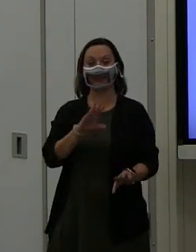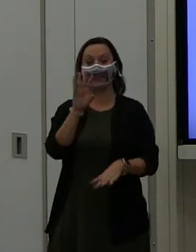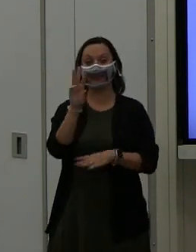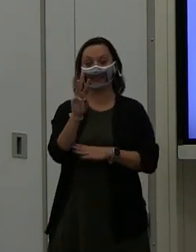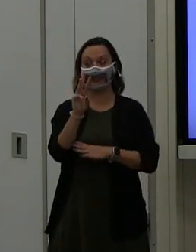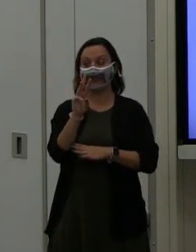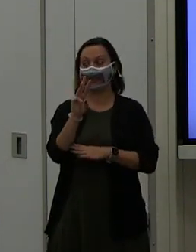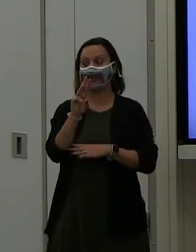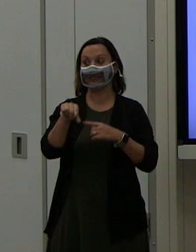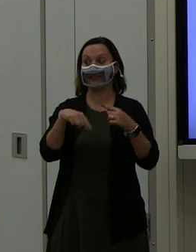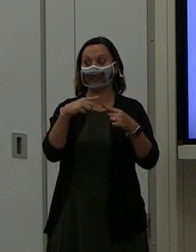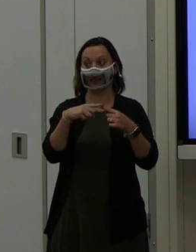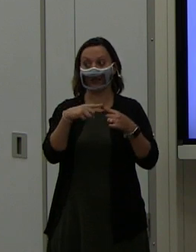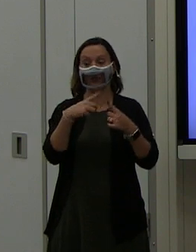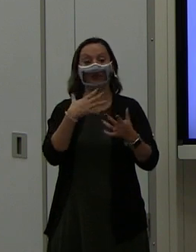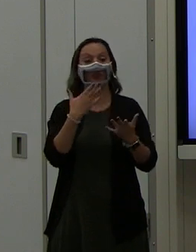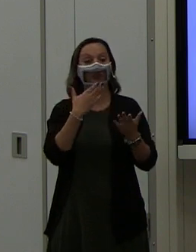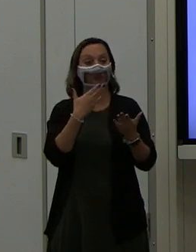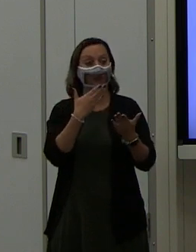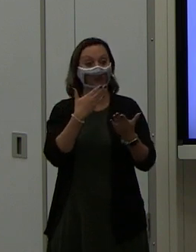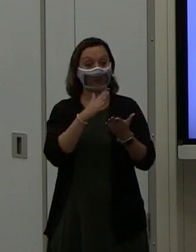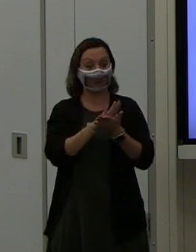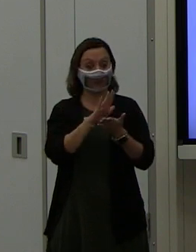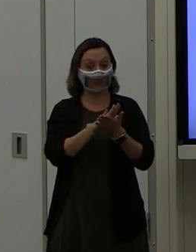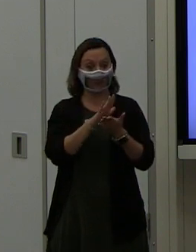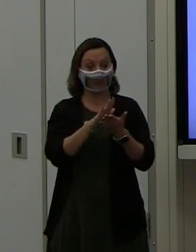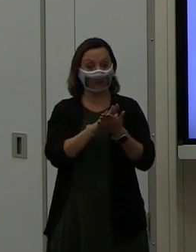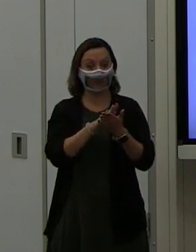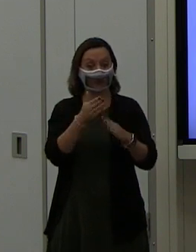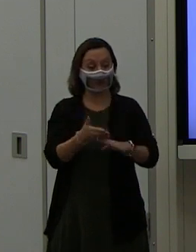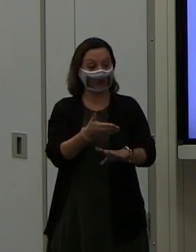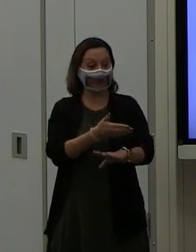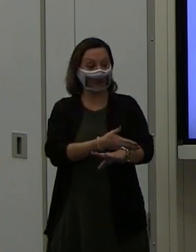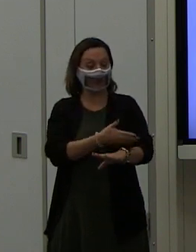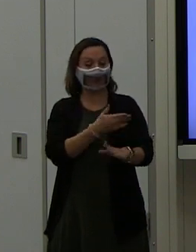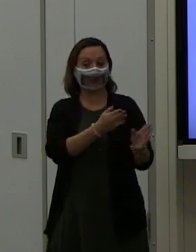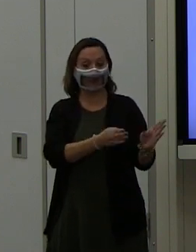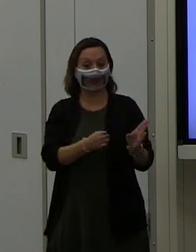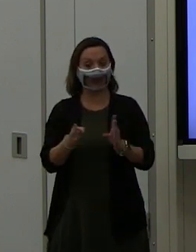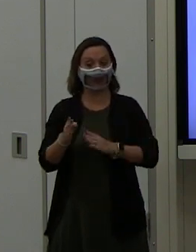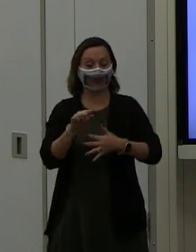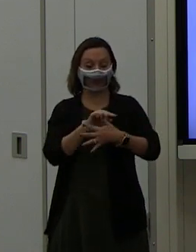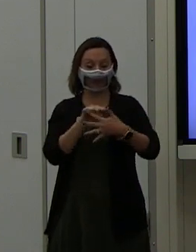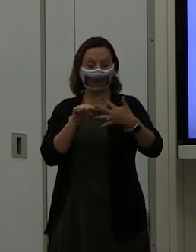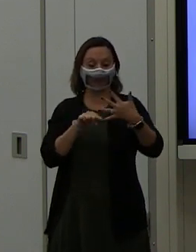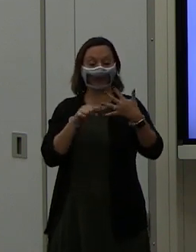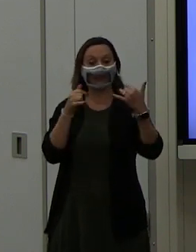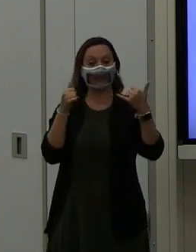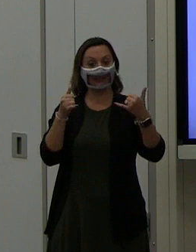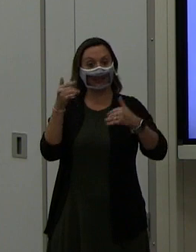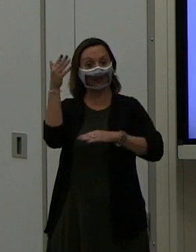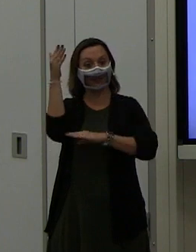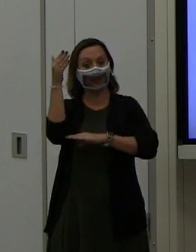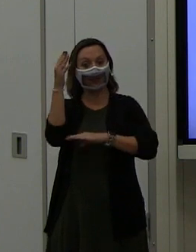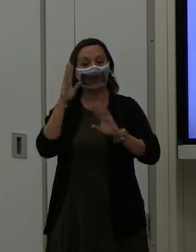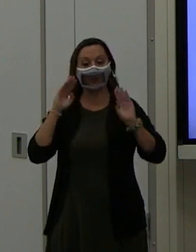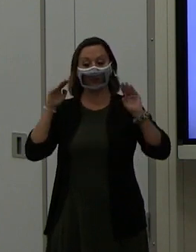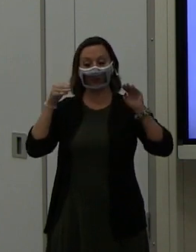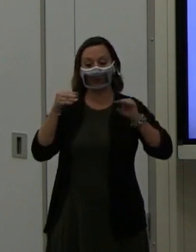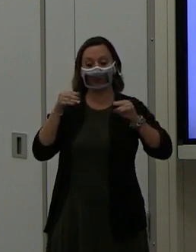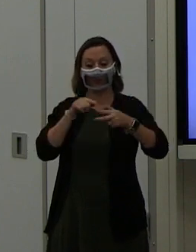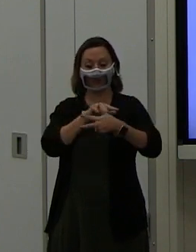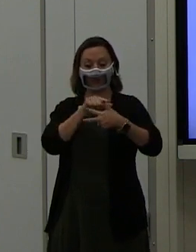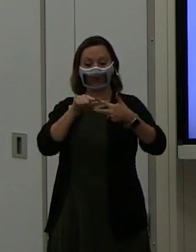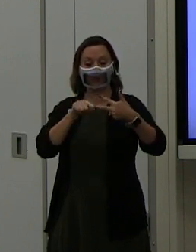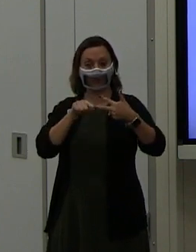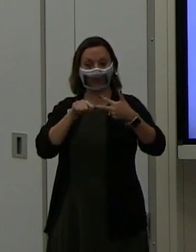sixth cycle of the Missouri School Improvement Plan, our performance is rated according to 5 standards. Today's presentation will focus on 3 of